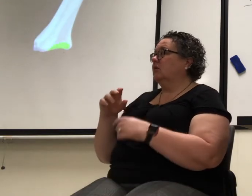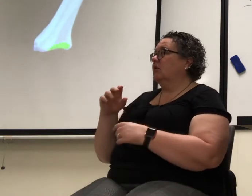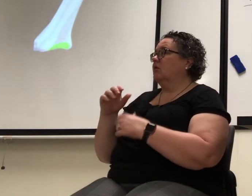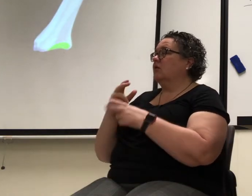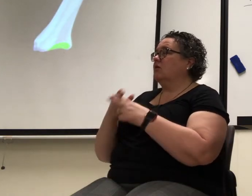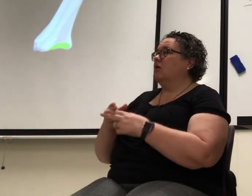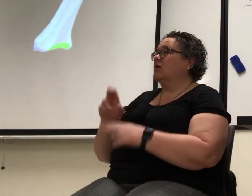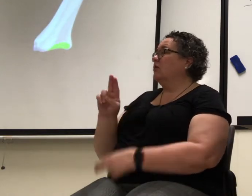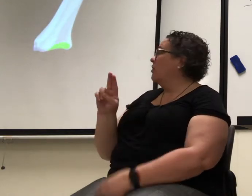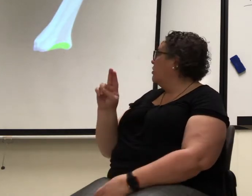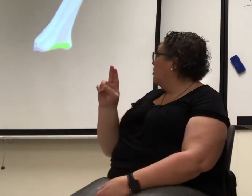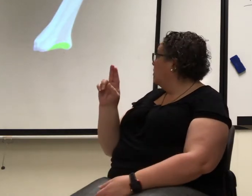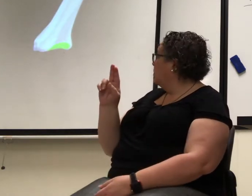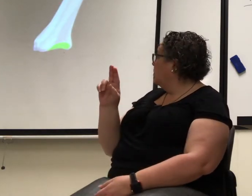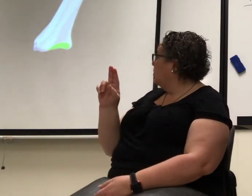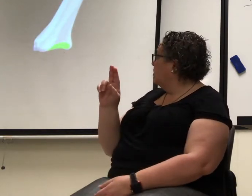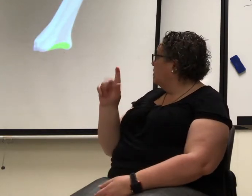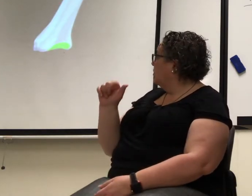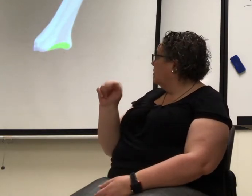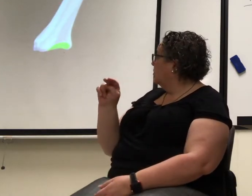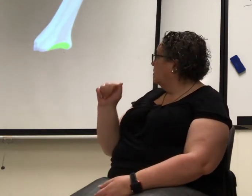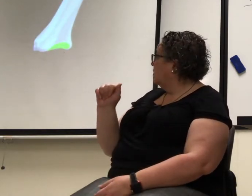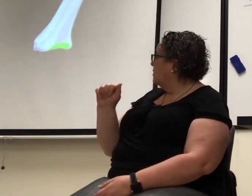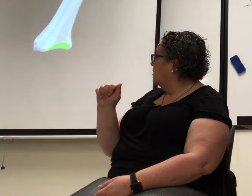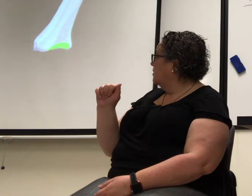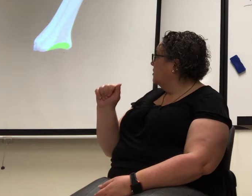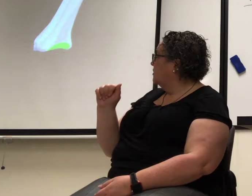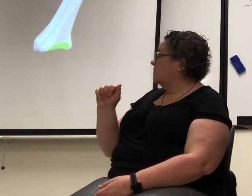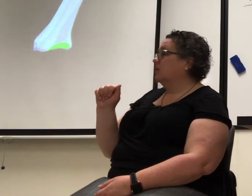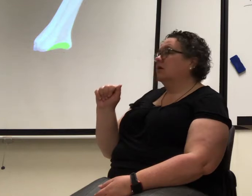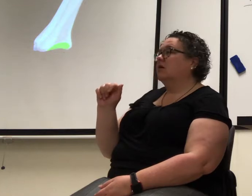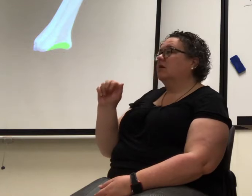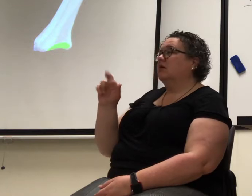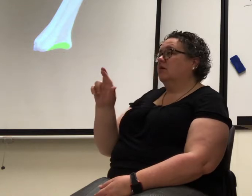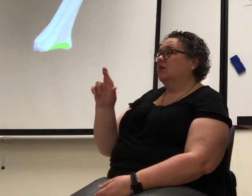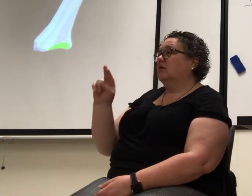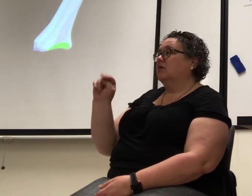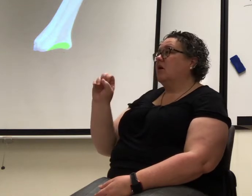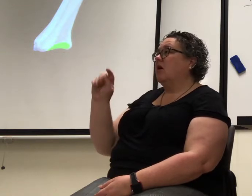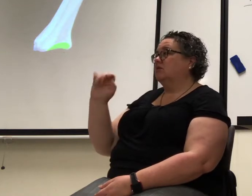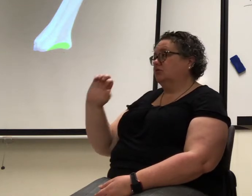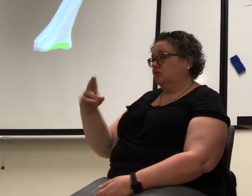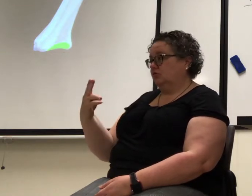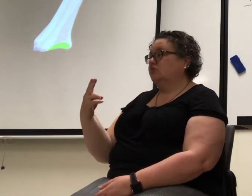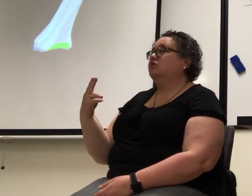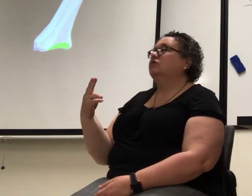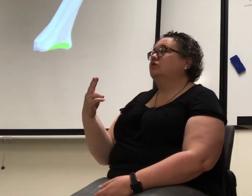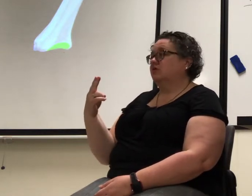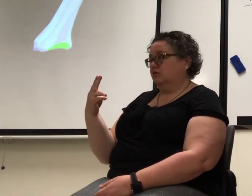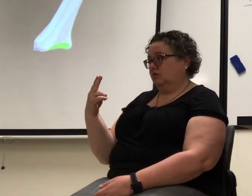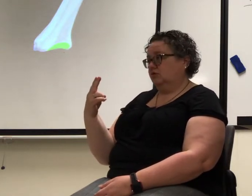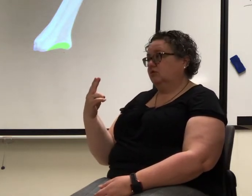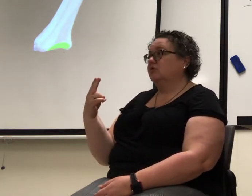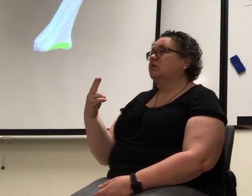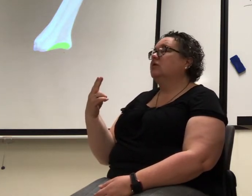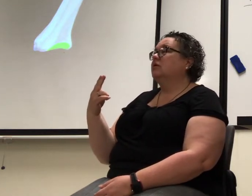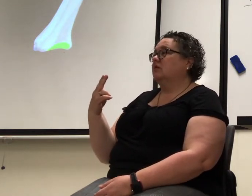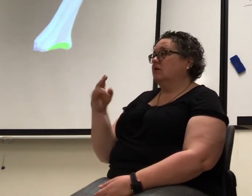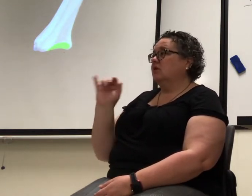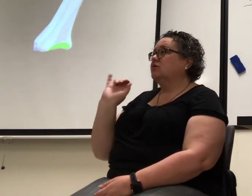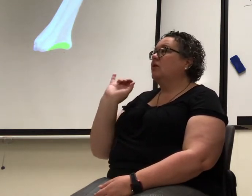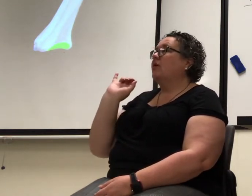Highlighted in green there. So that little notch is called the ulnar notch, so you should deduce what goes